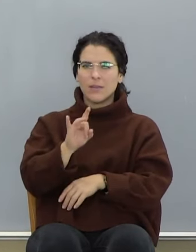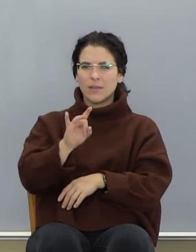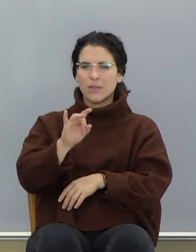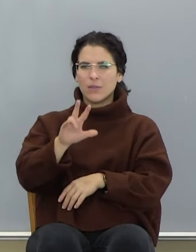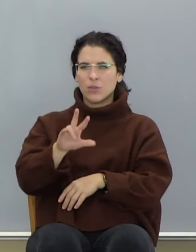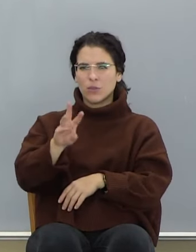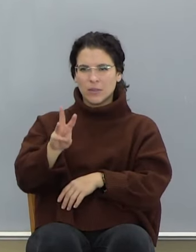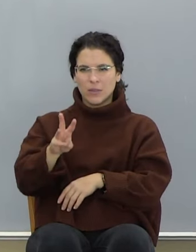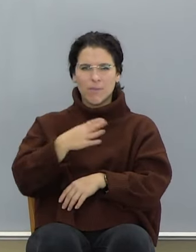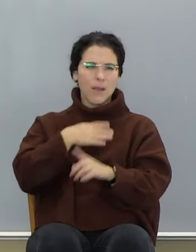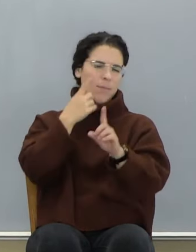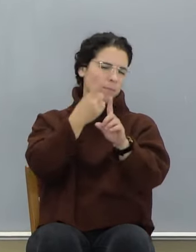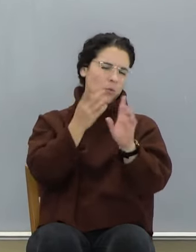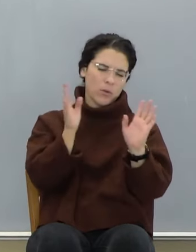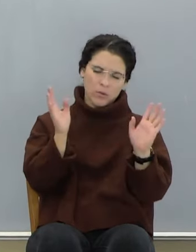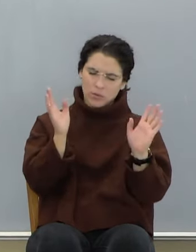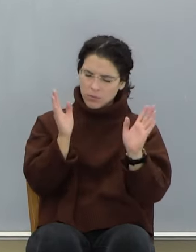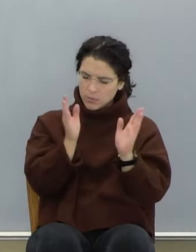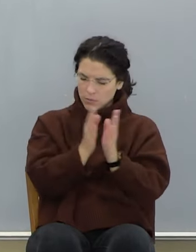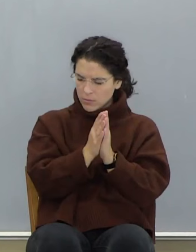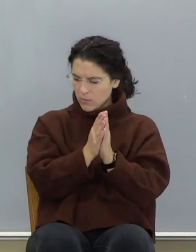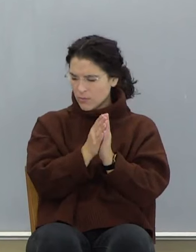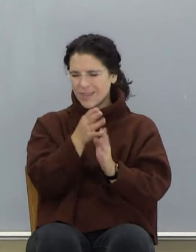point. Throughout history,